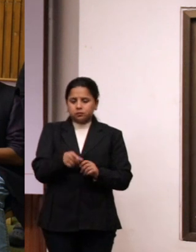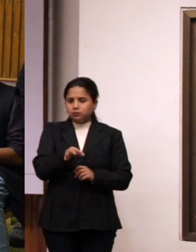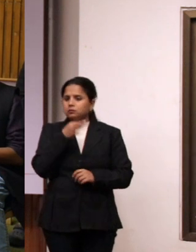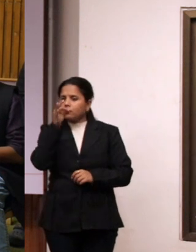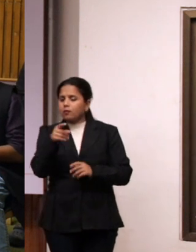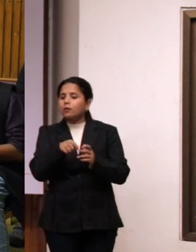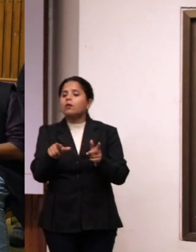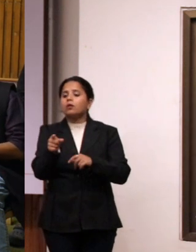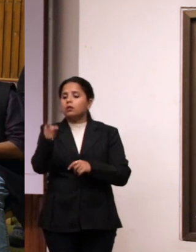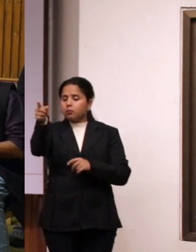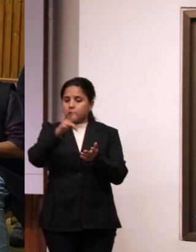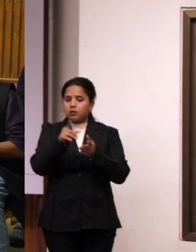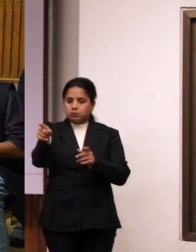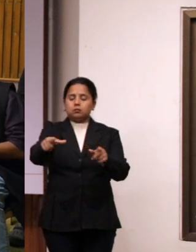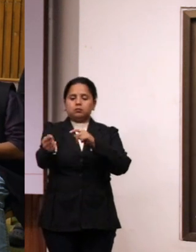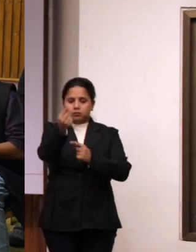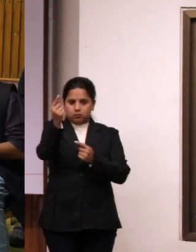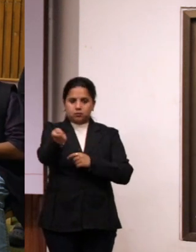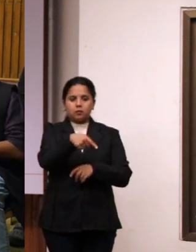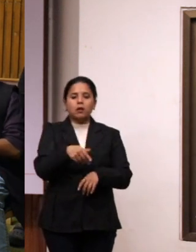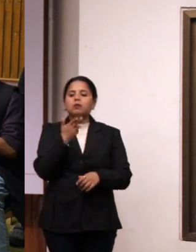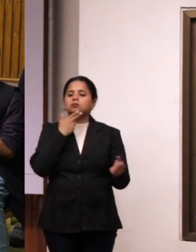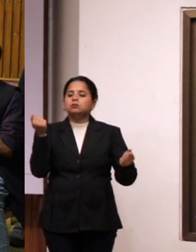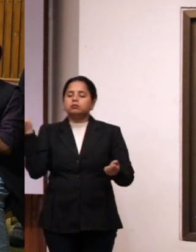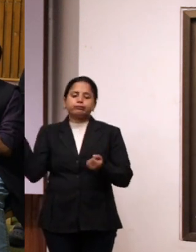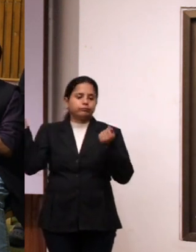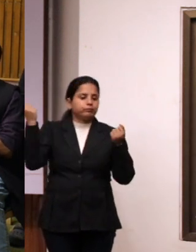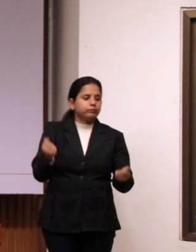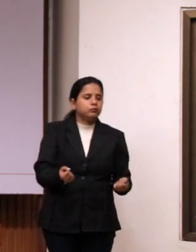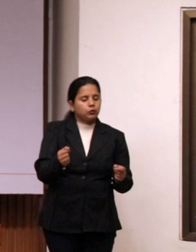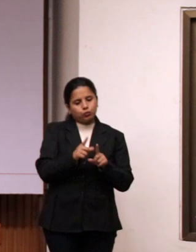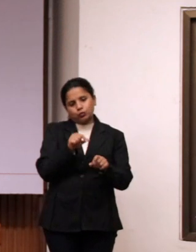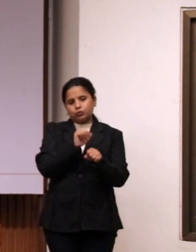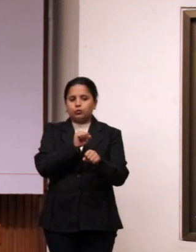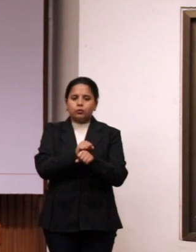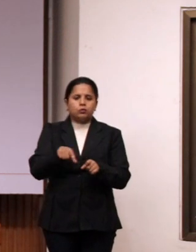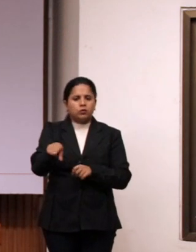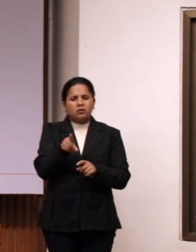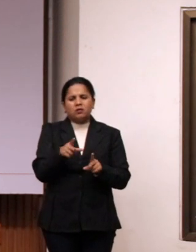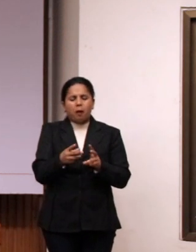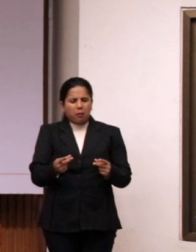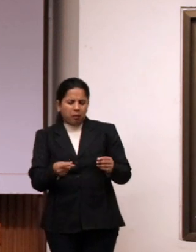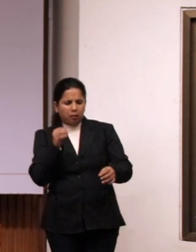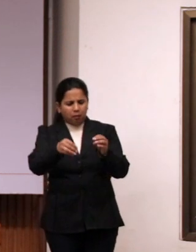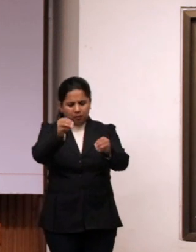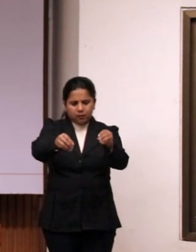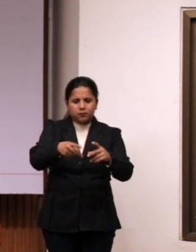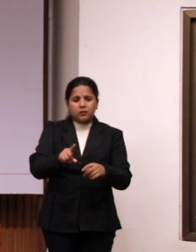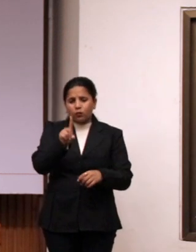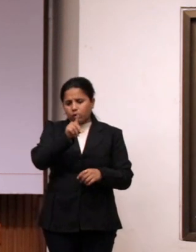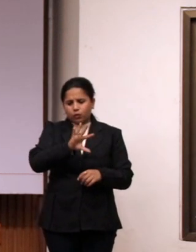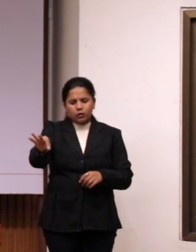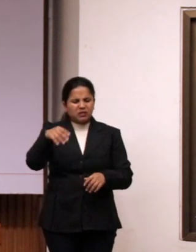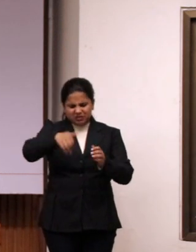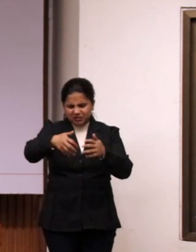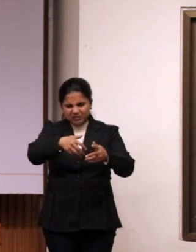forester, go to the beat, what happens in the truck? So they have to do the work, and they do in a very Herculean way, like, you know, one ek hafte ke andar pura